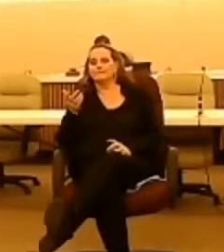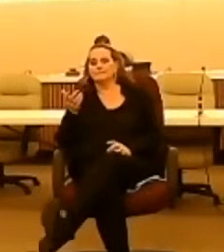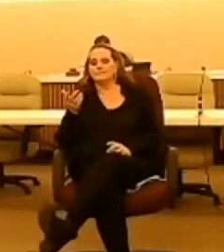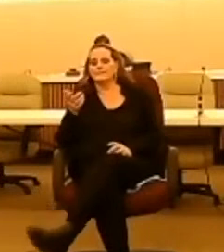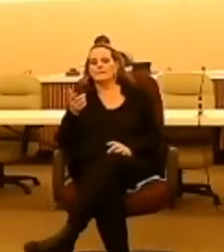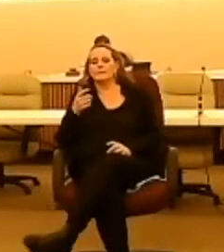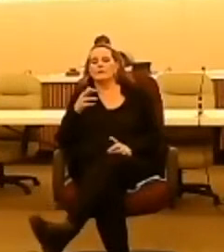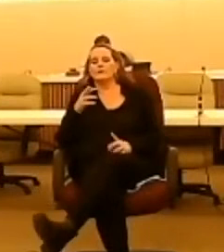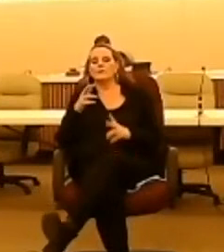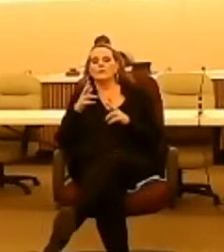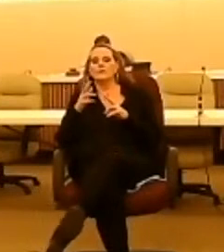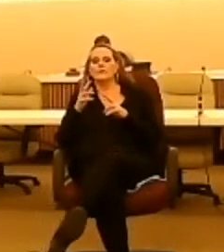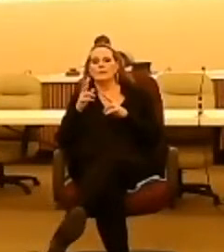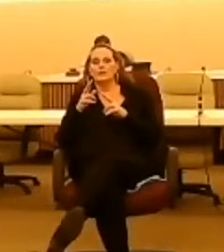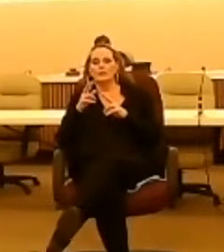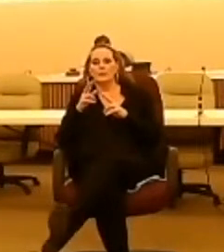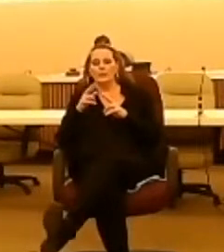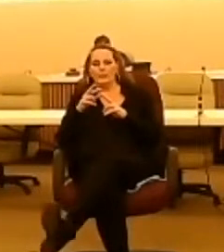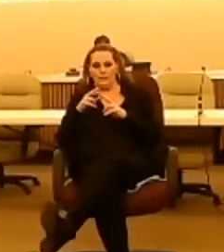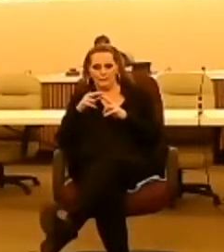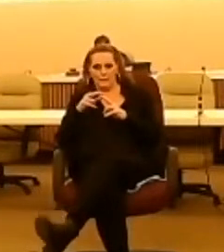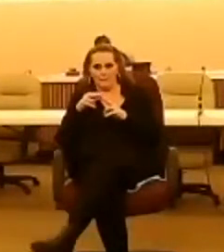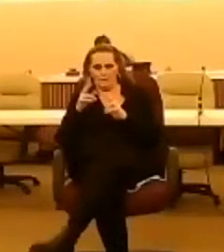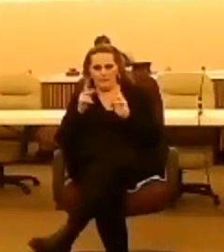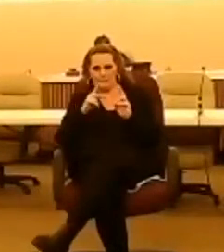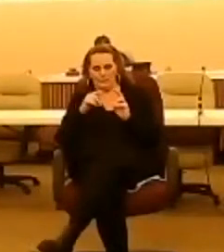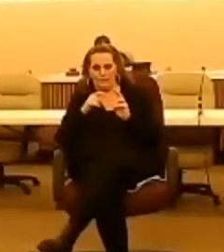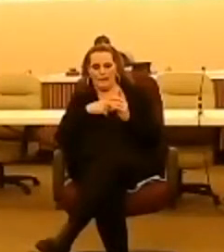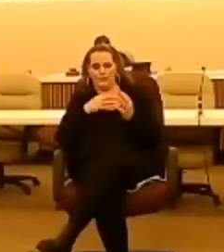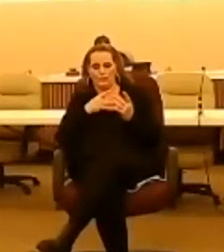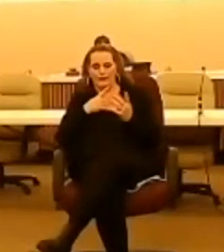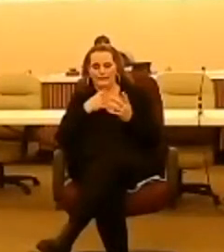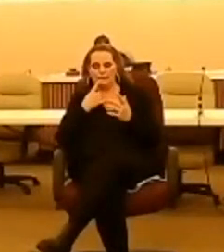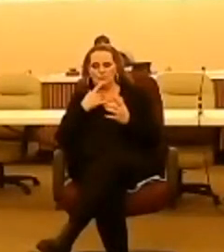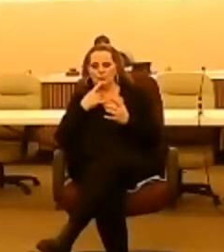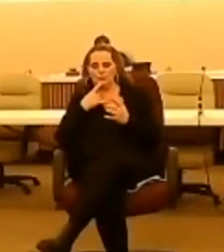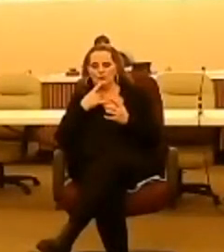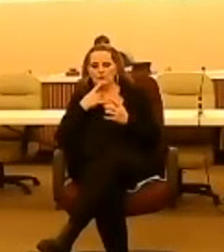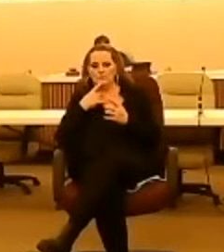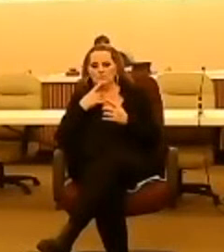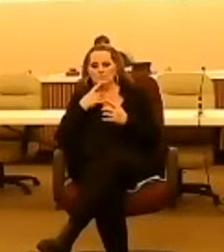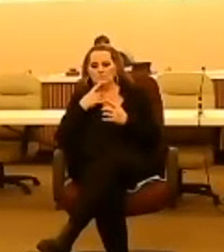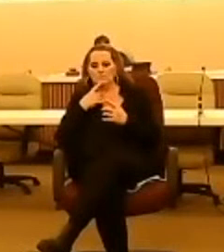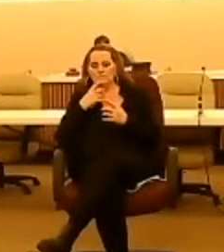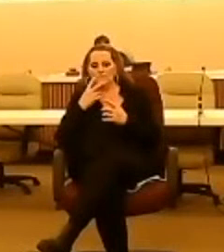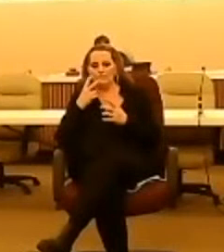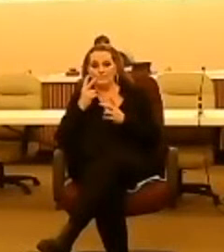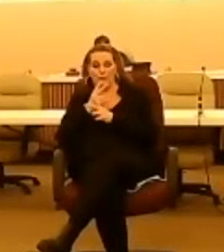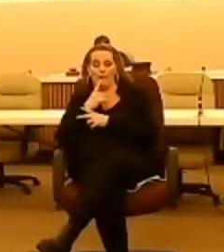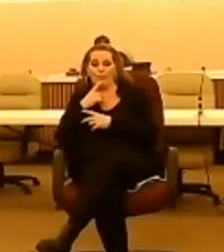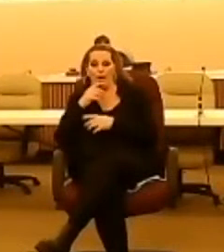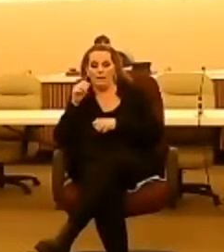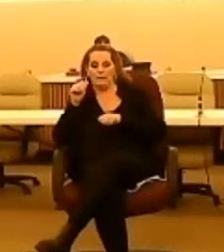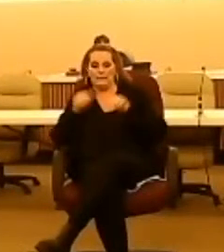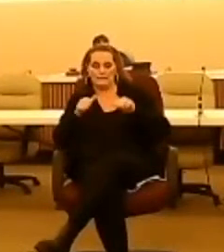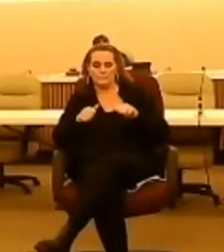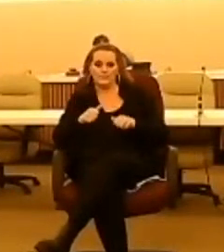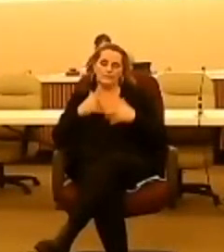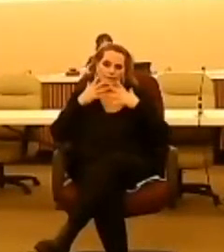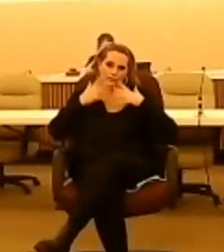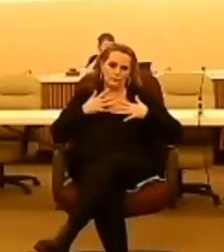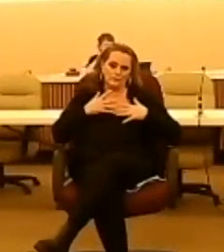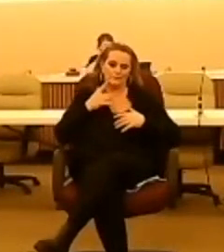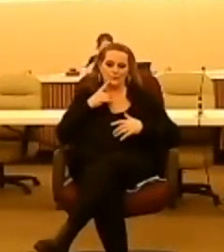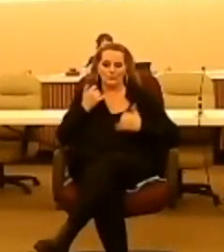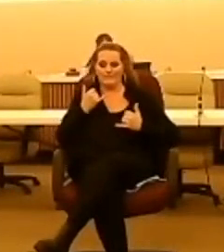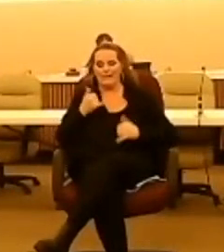a couple of them were waiting to try to find out what the assessment would be. Unfortunately, because the town of Henrietta currently is without